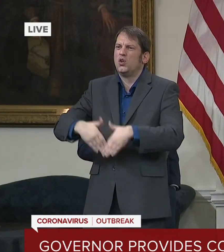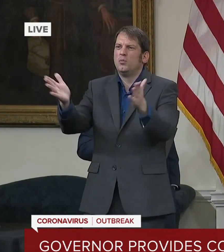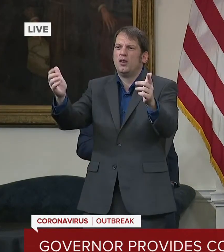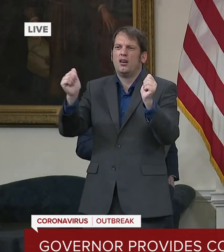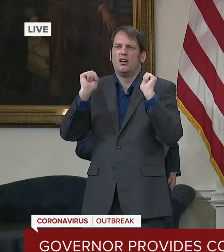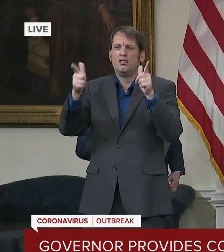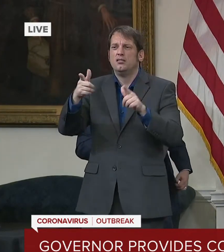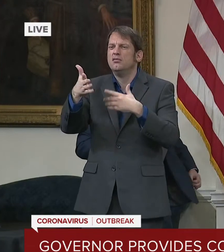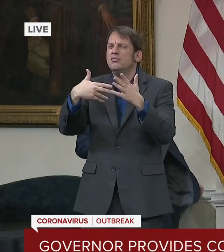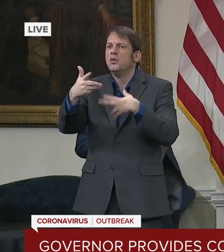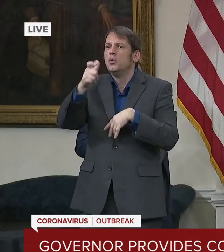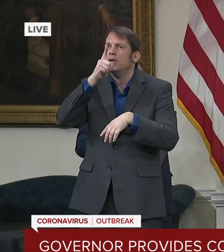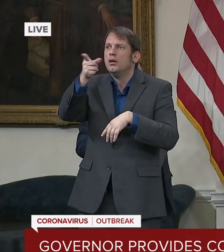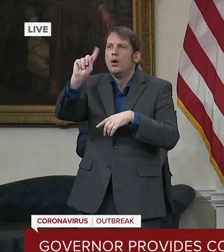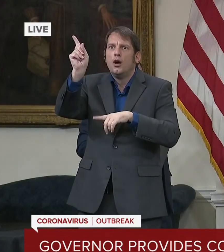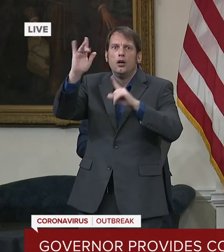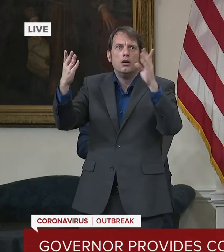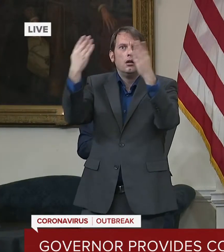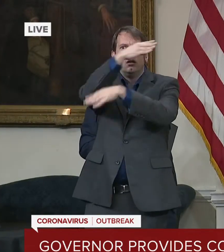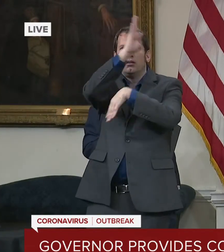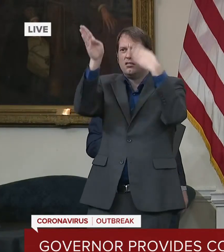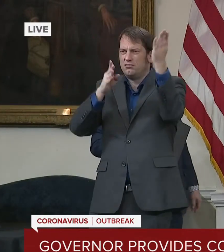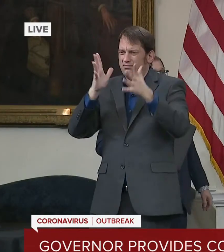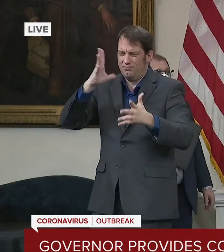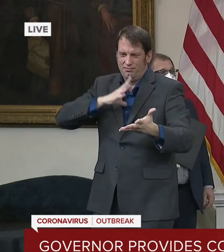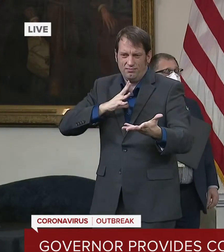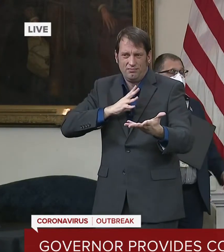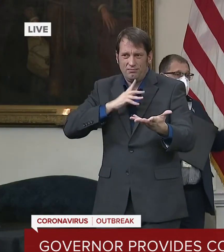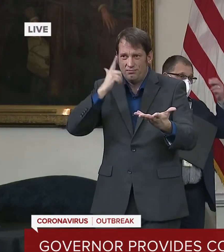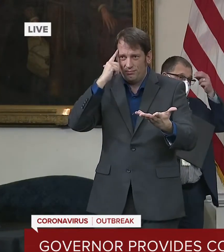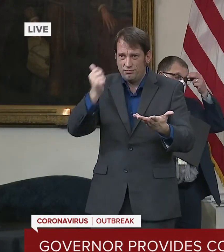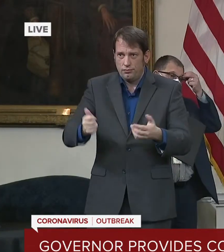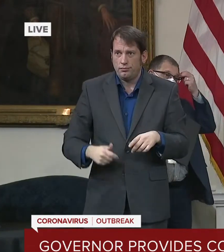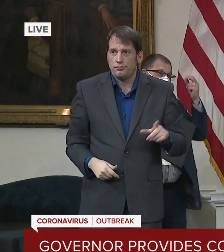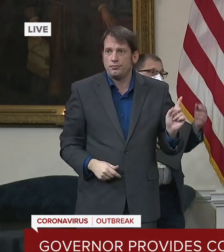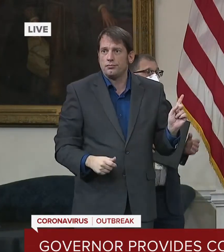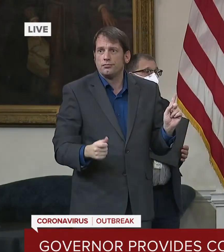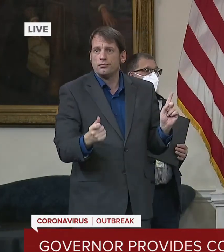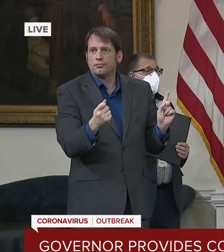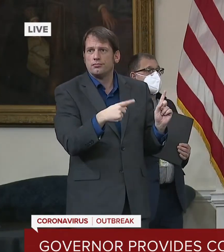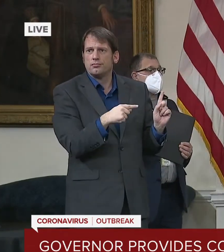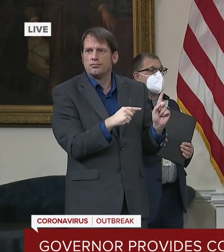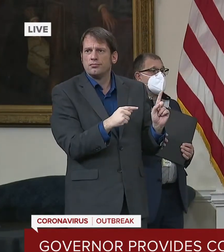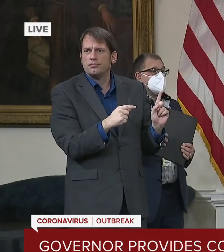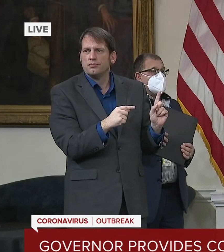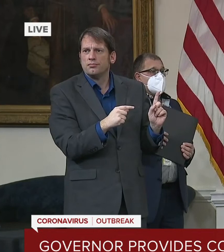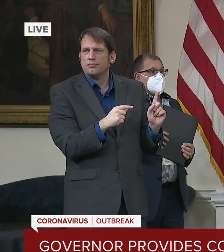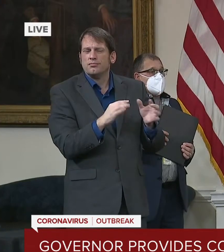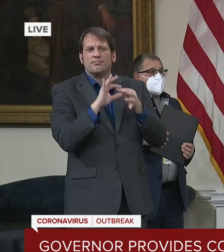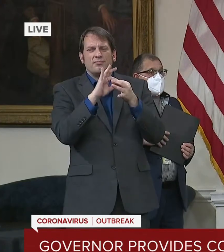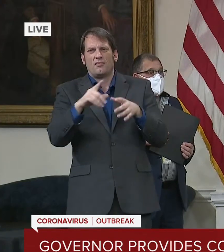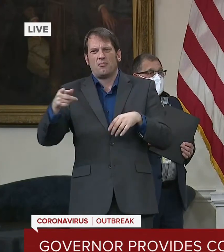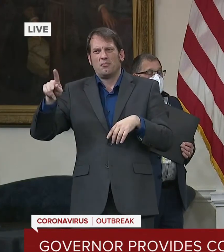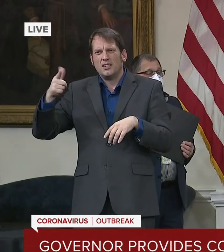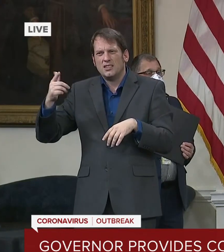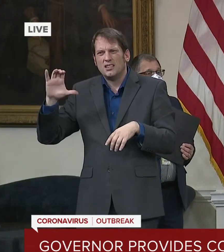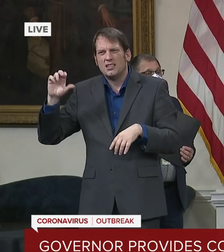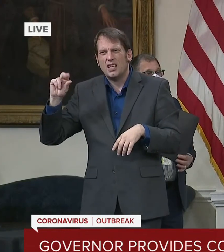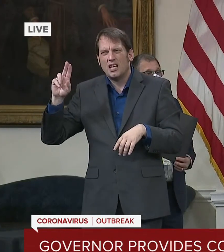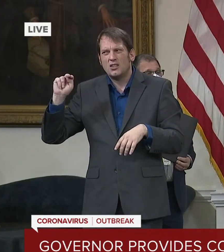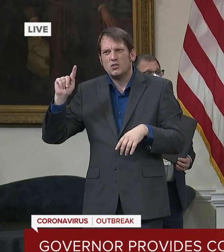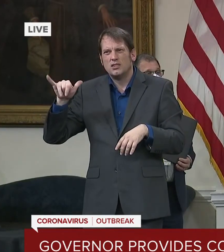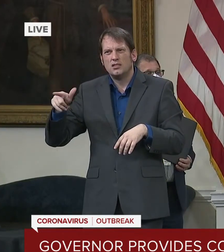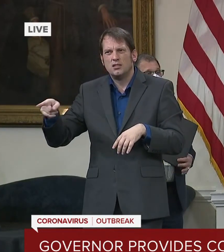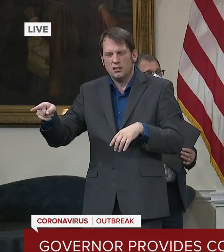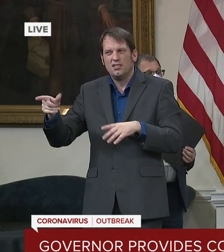regard to what this county had to go through with the change in what it had to do, will jurisdictions ask for residents within that